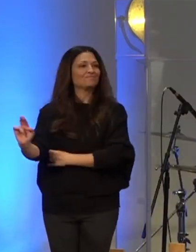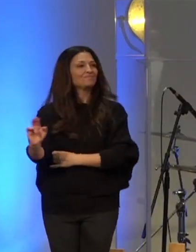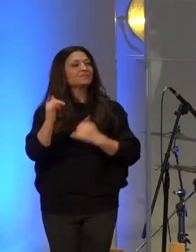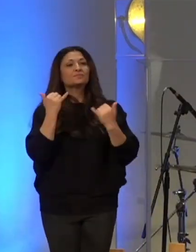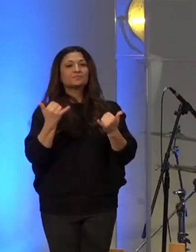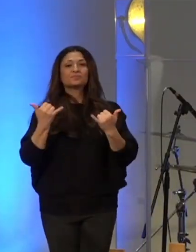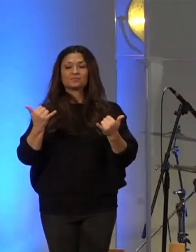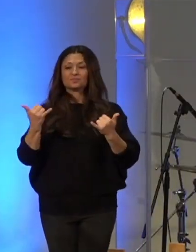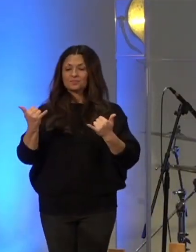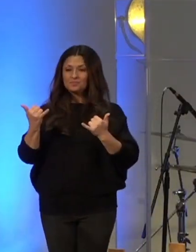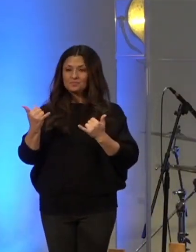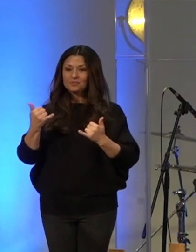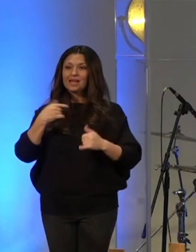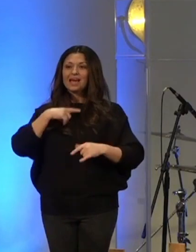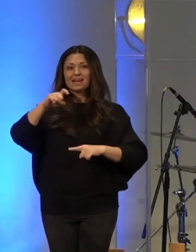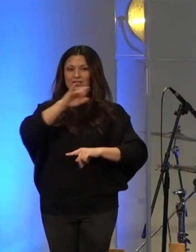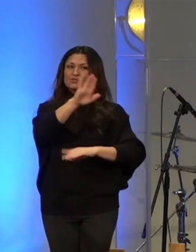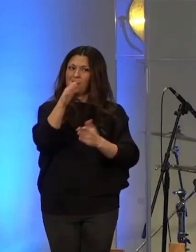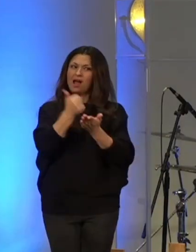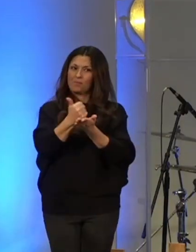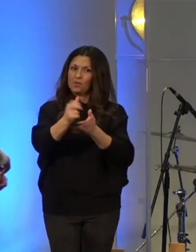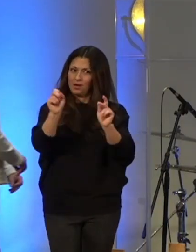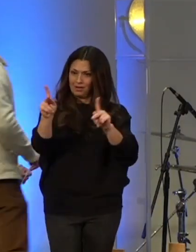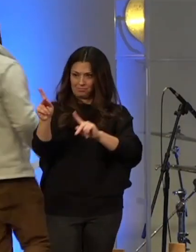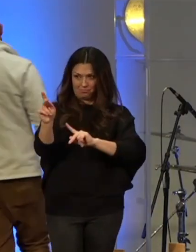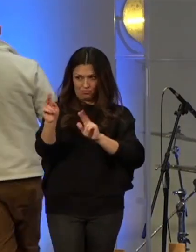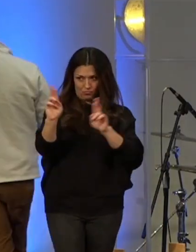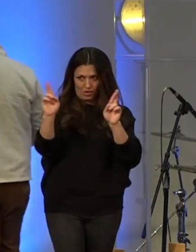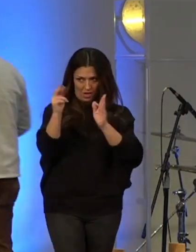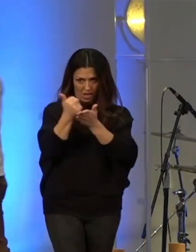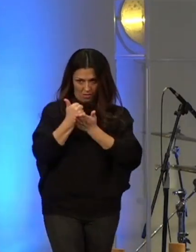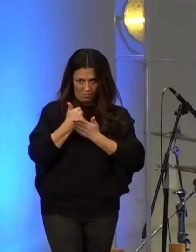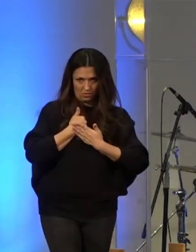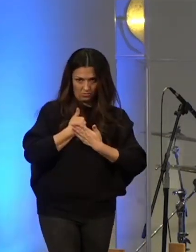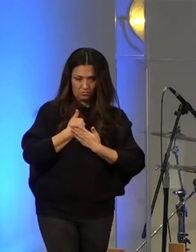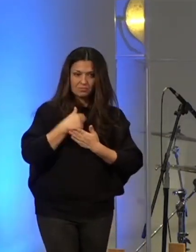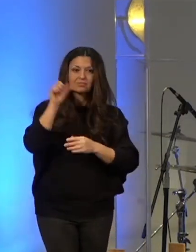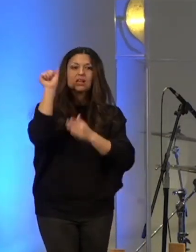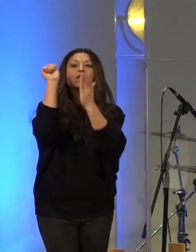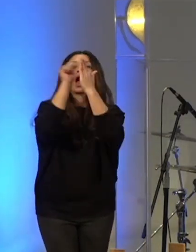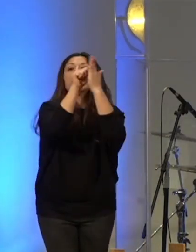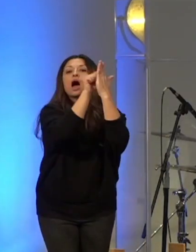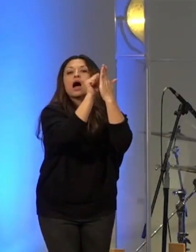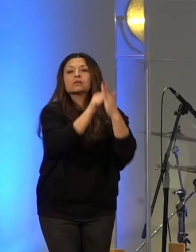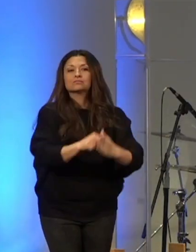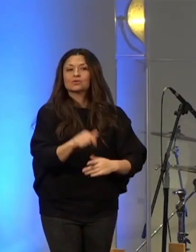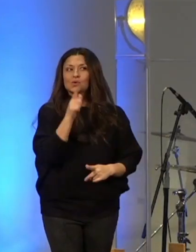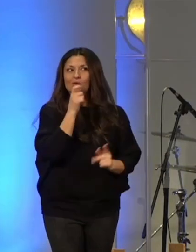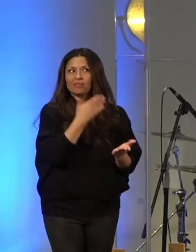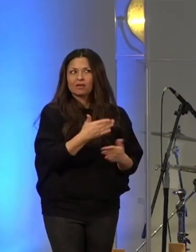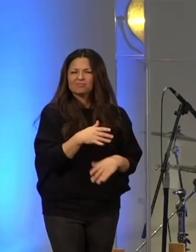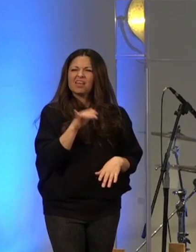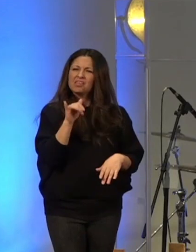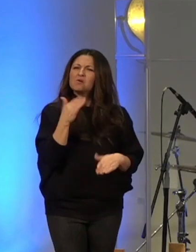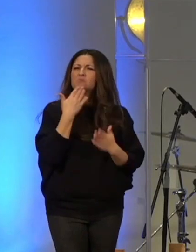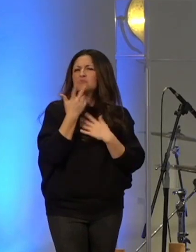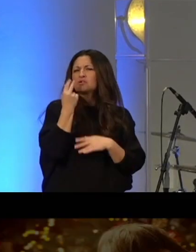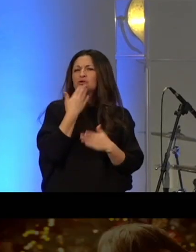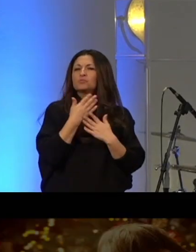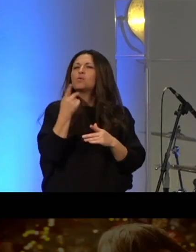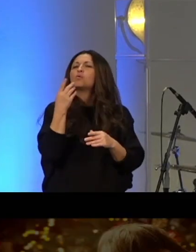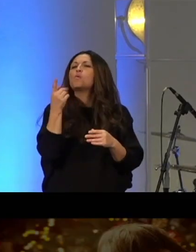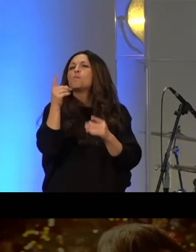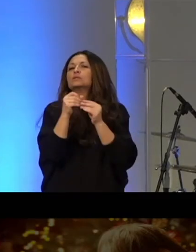Now, I need your help, okay? You ready to help me? Knock, knock. Who's there? That was pretty good. One more time. Knock,